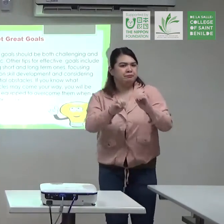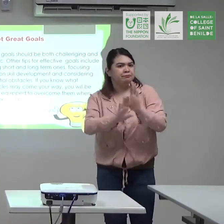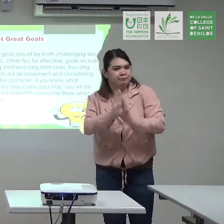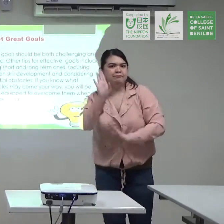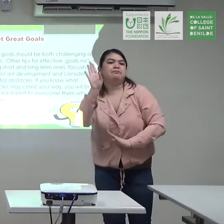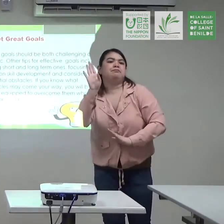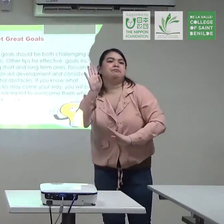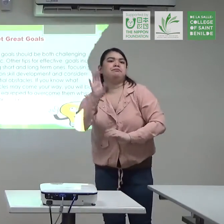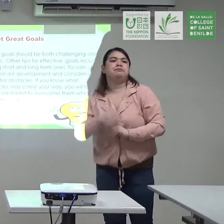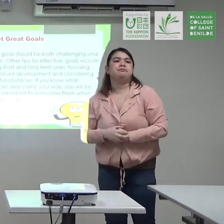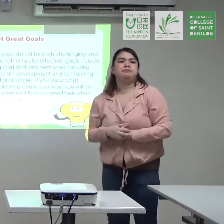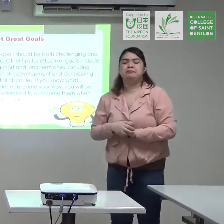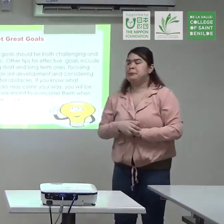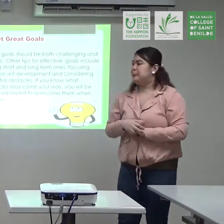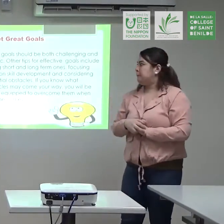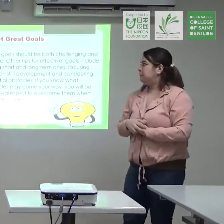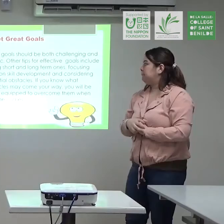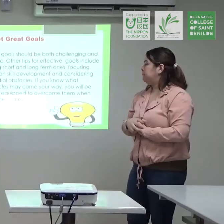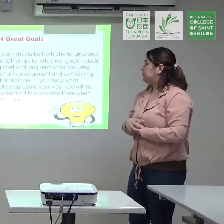time comes.